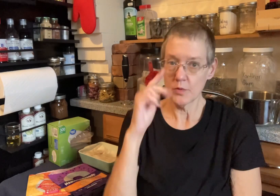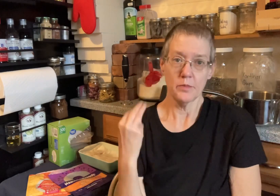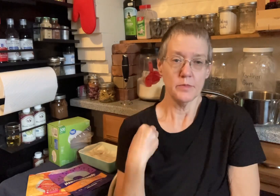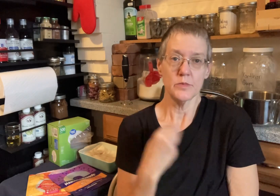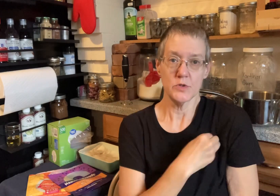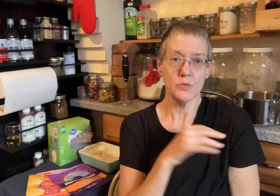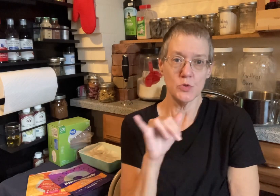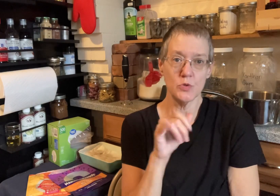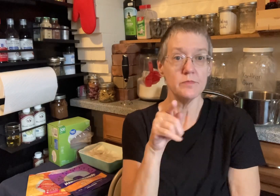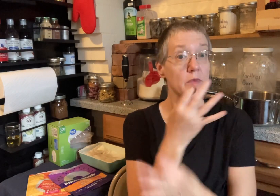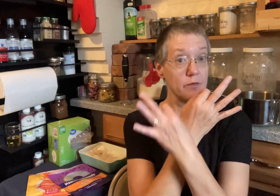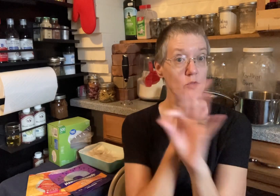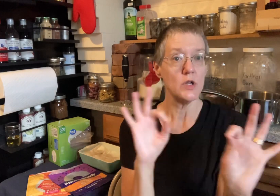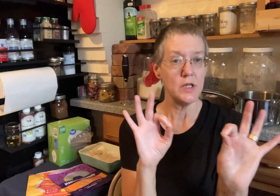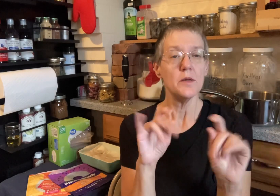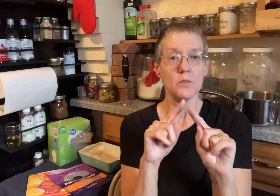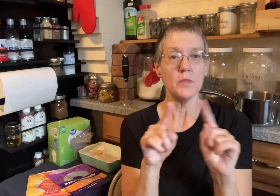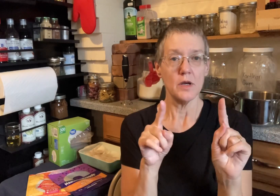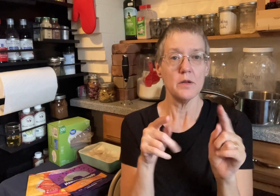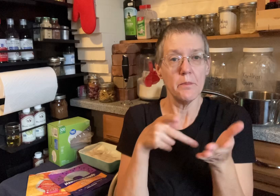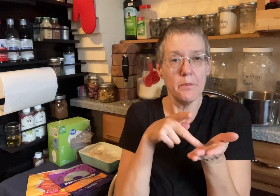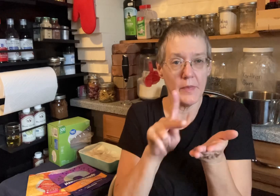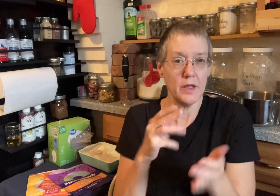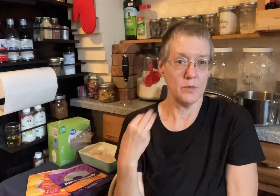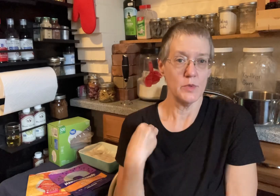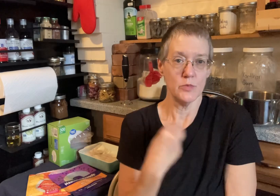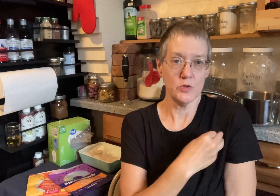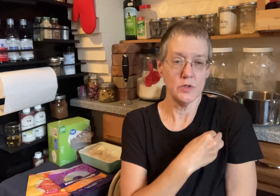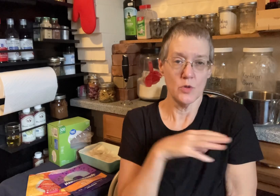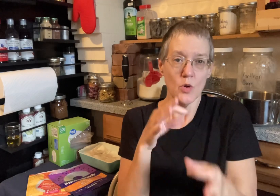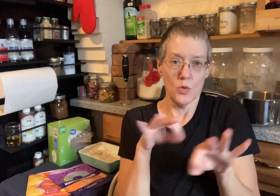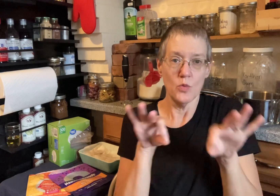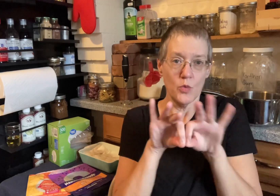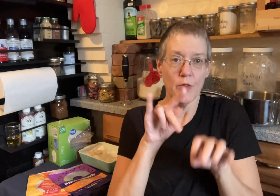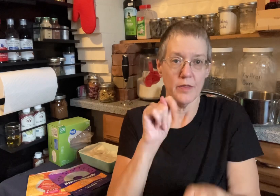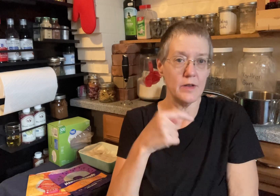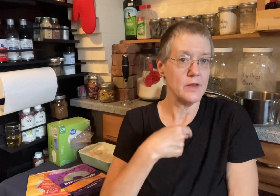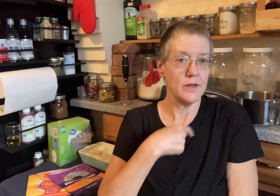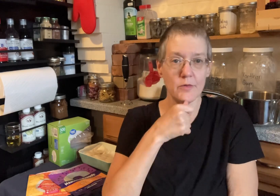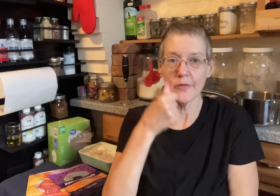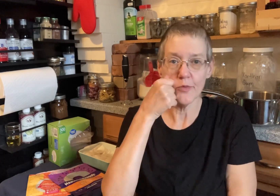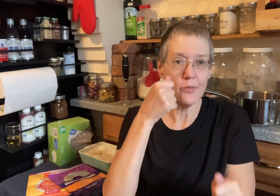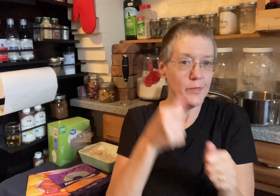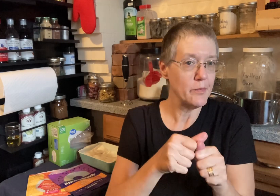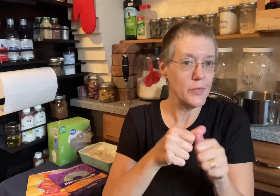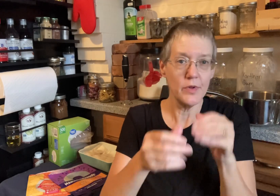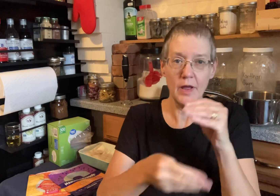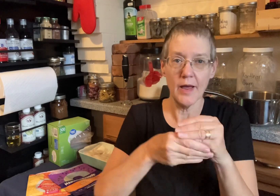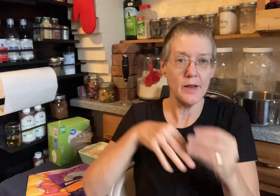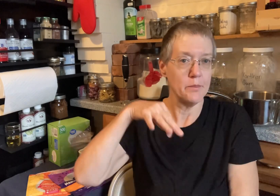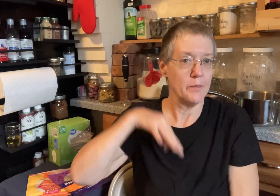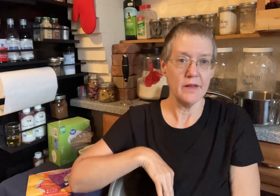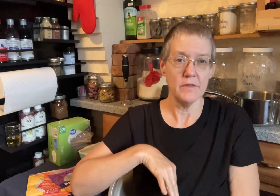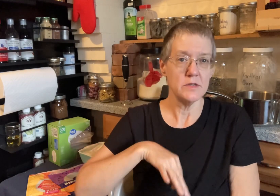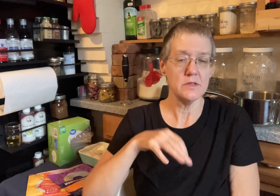newer apps, I'm not aware of them yet. We feel like the paid membership is worth it. I don't even remember what all the added benefits